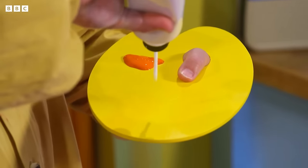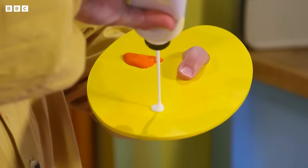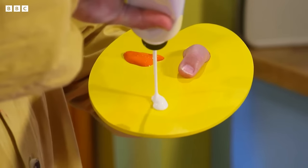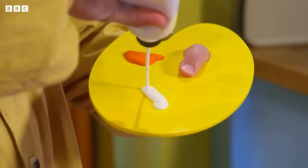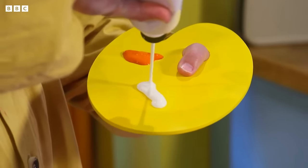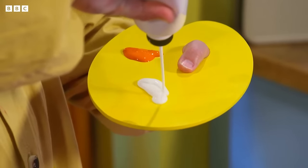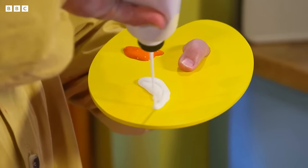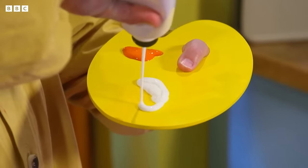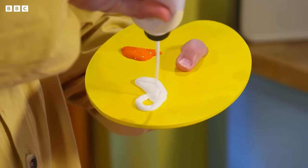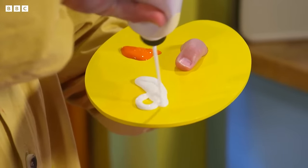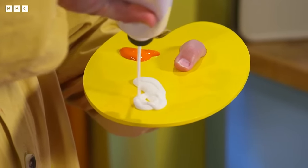little white.